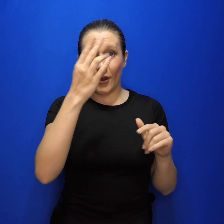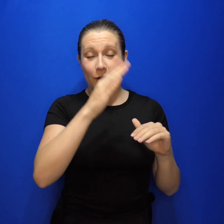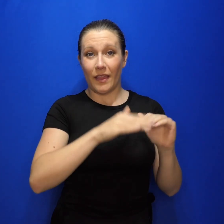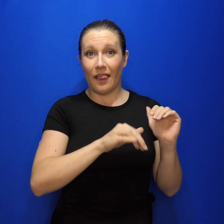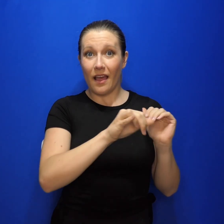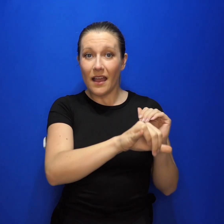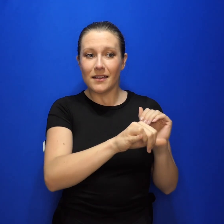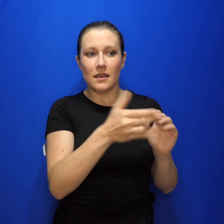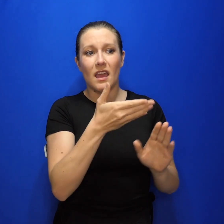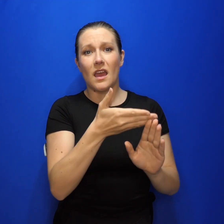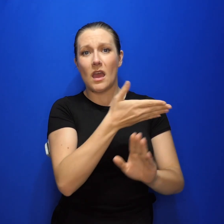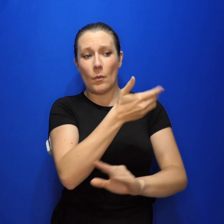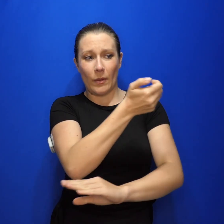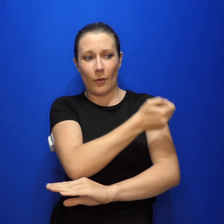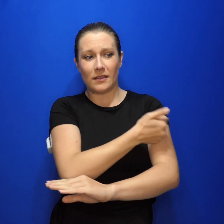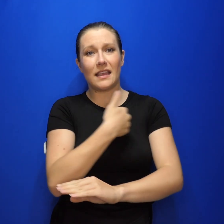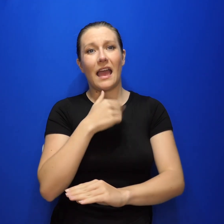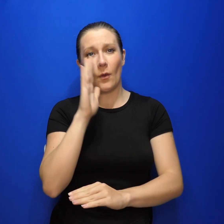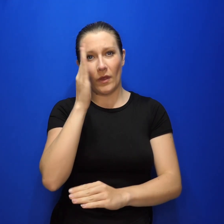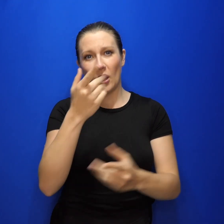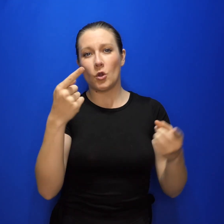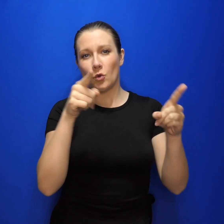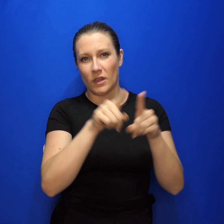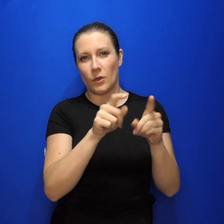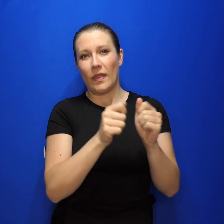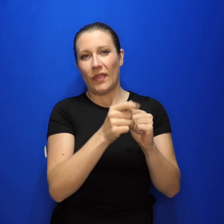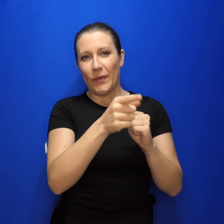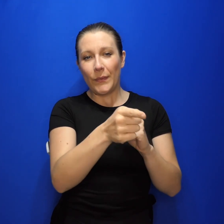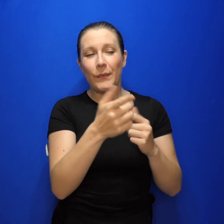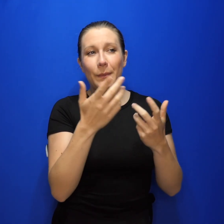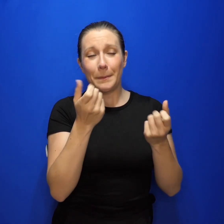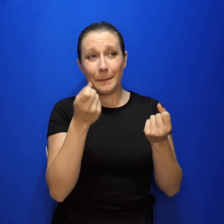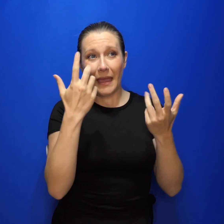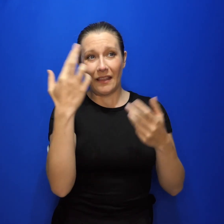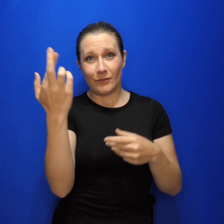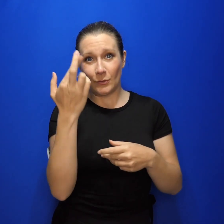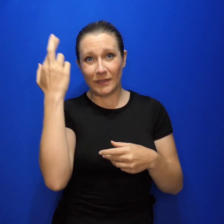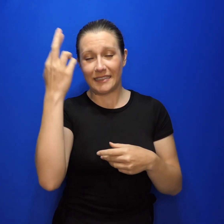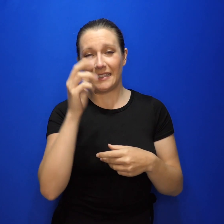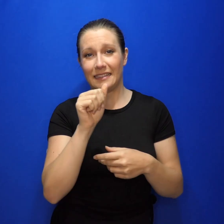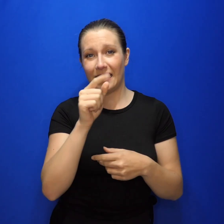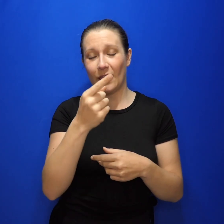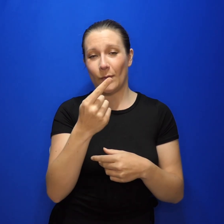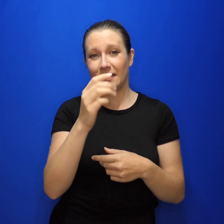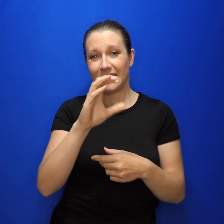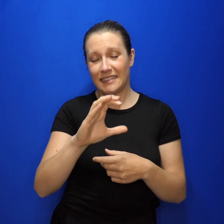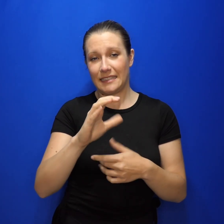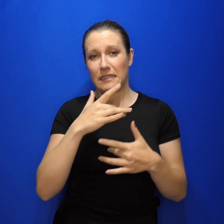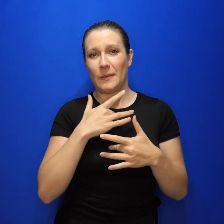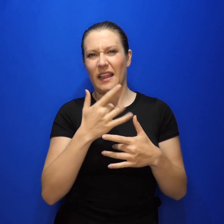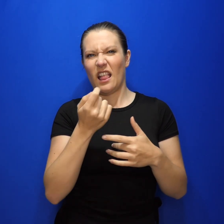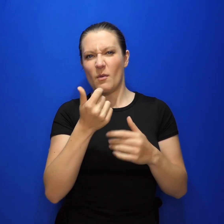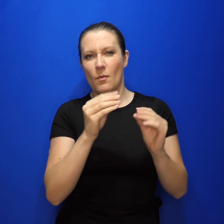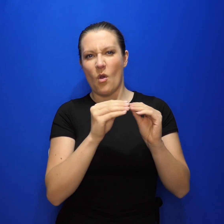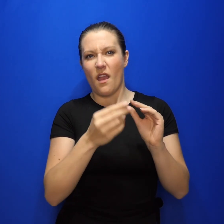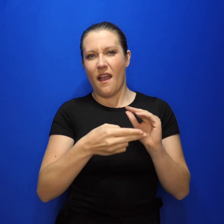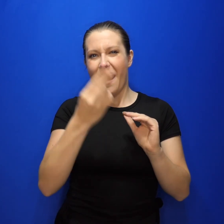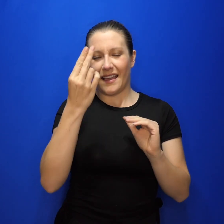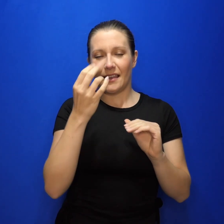that, pre-bolus, I would agree with you. It's a lot of the reason that A1C tends to be higher is the